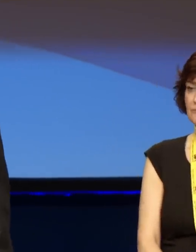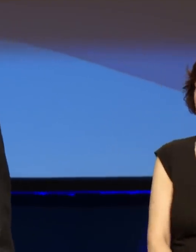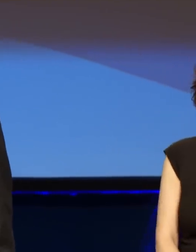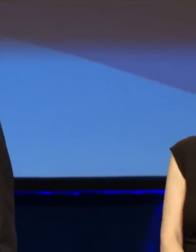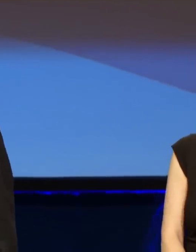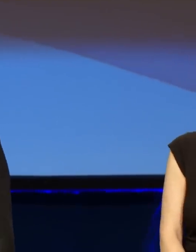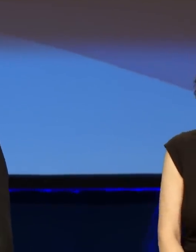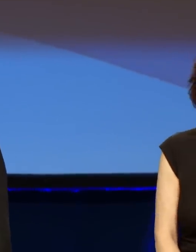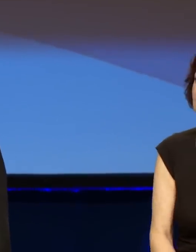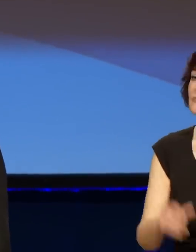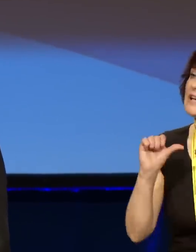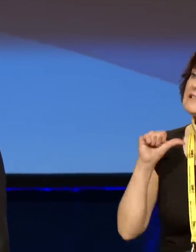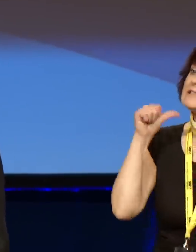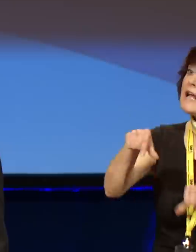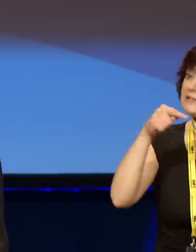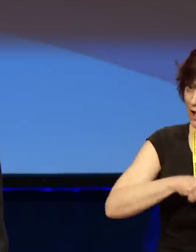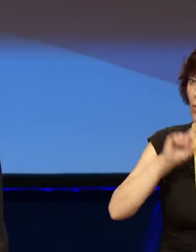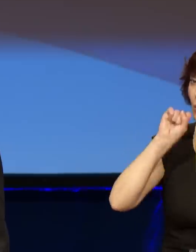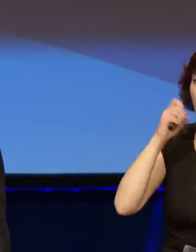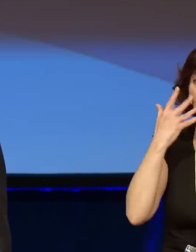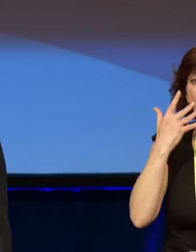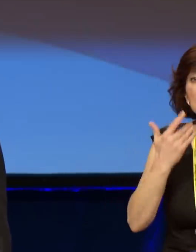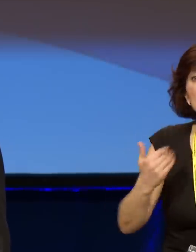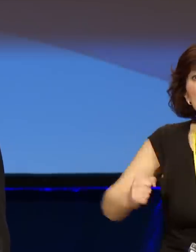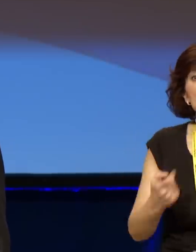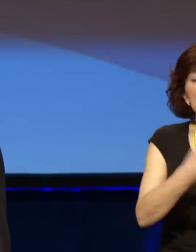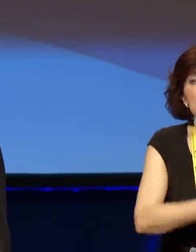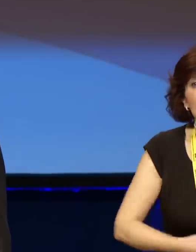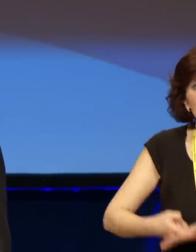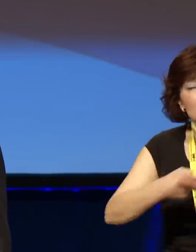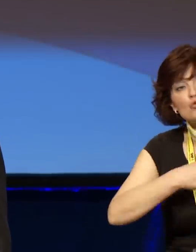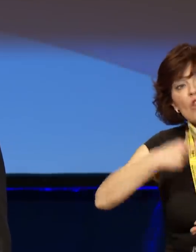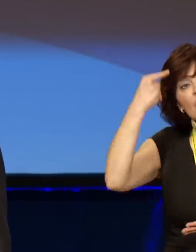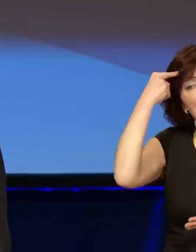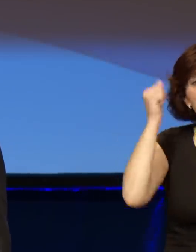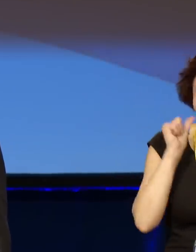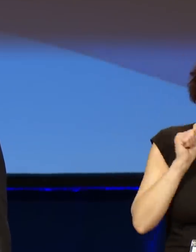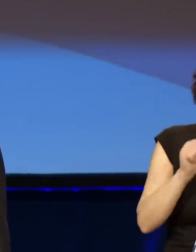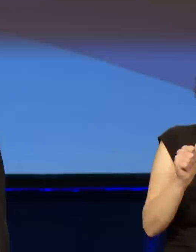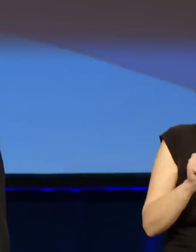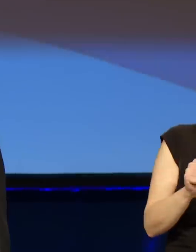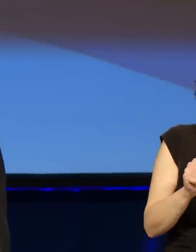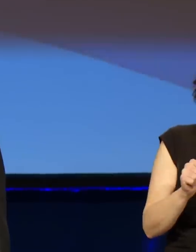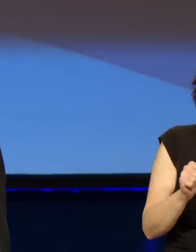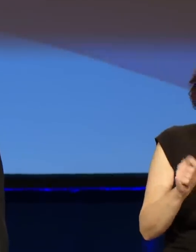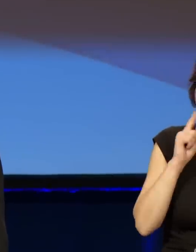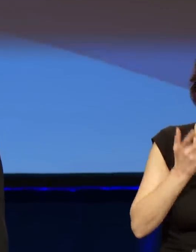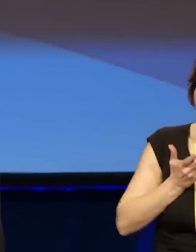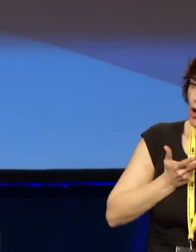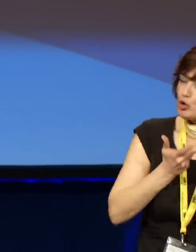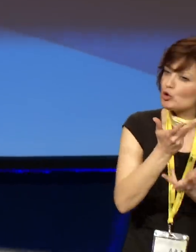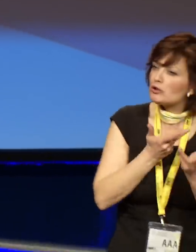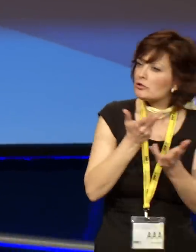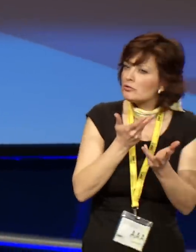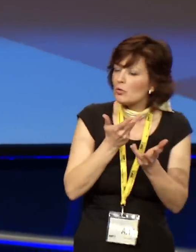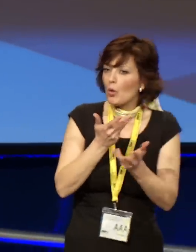Next time we have a Scottish referendum, would it be better to have a consultation